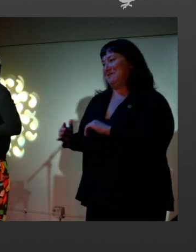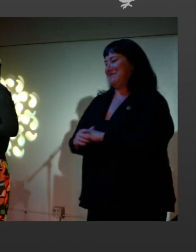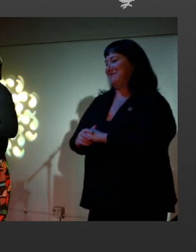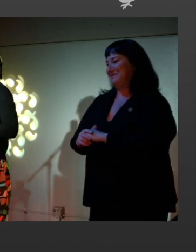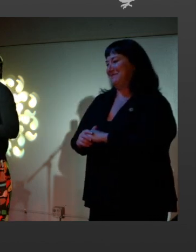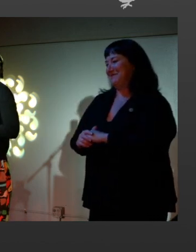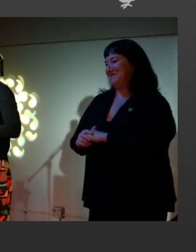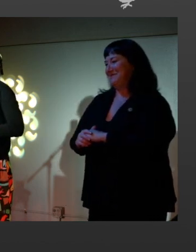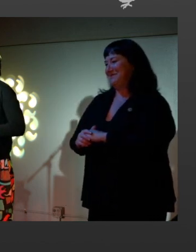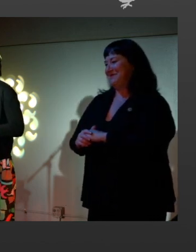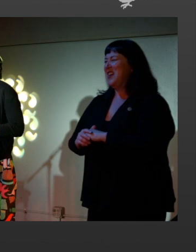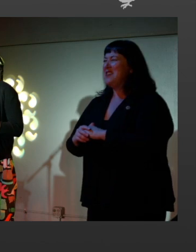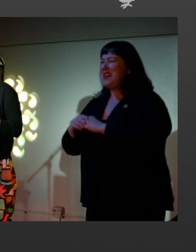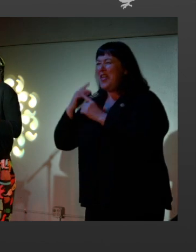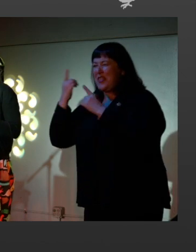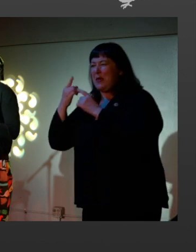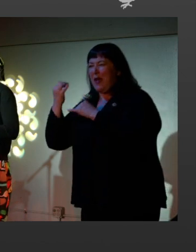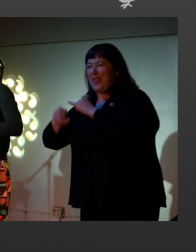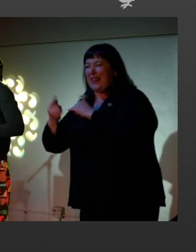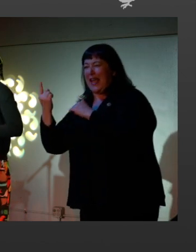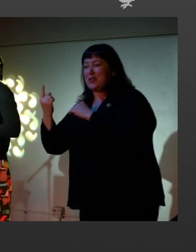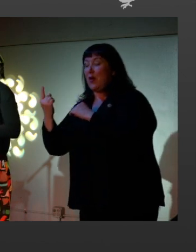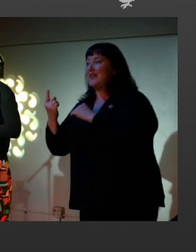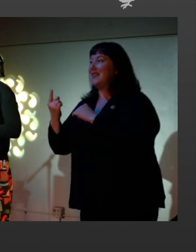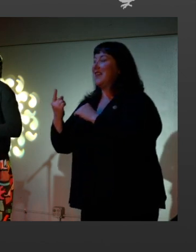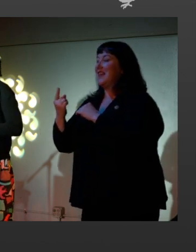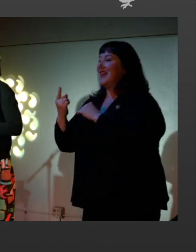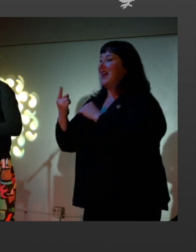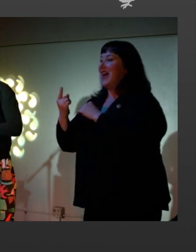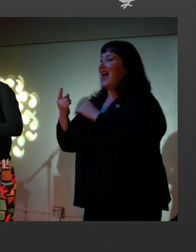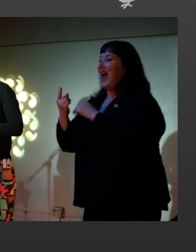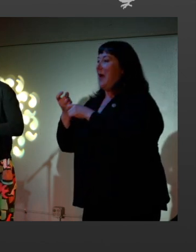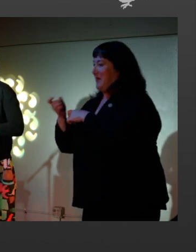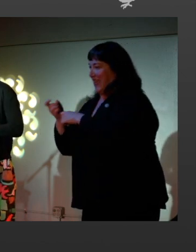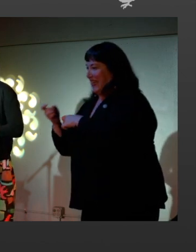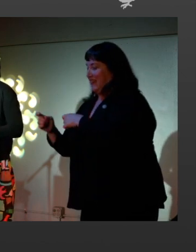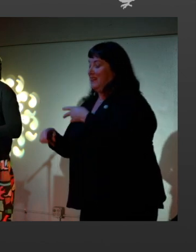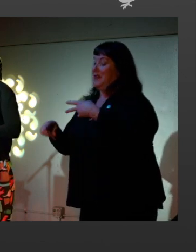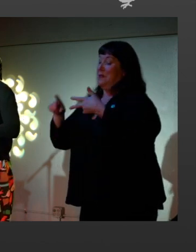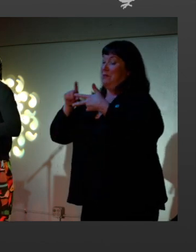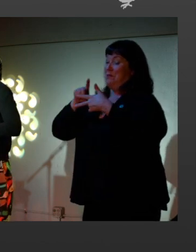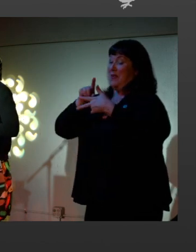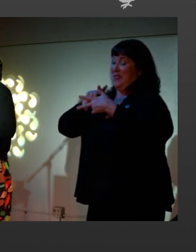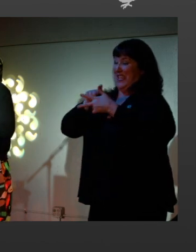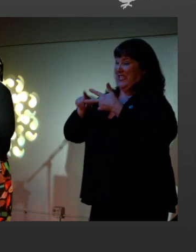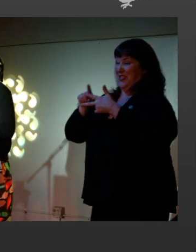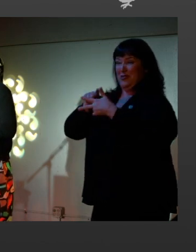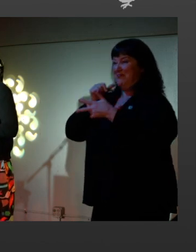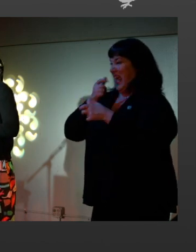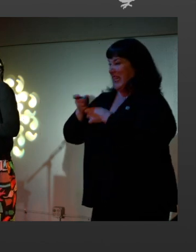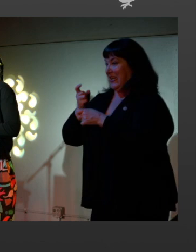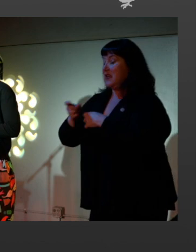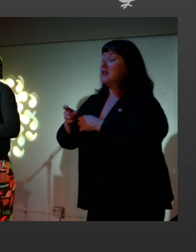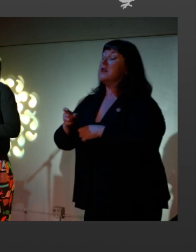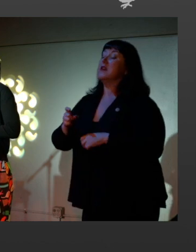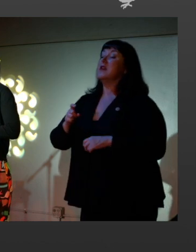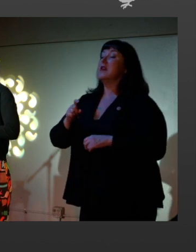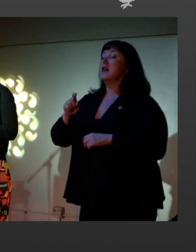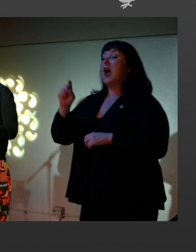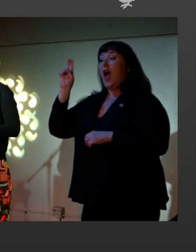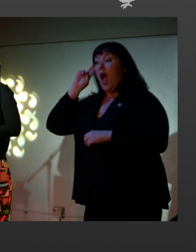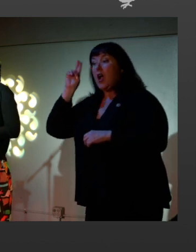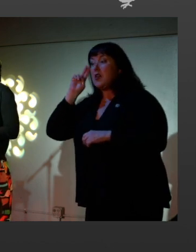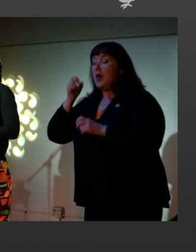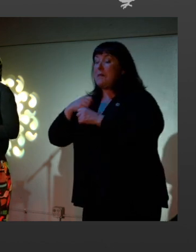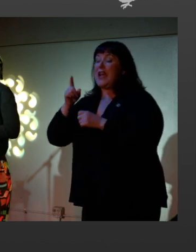Just kidding about that last one. Unfortunately, not kidding about the other two. Uncle Philip made sure Rudolf was constantly surrounded